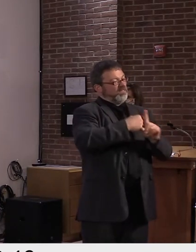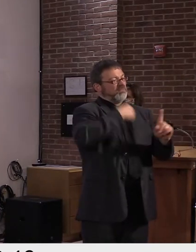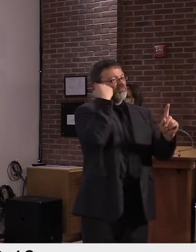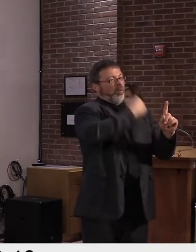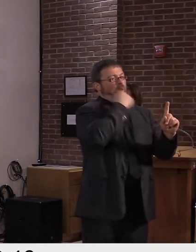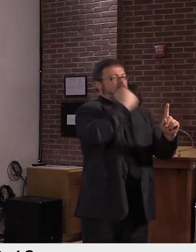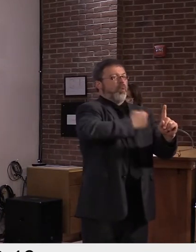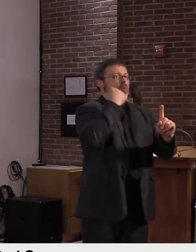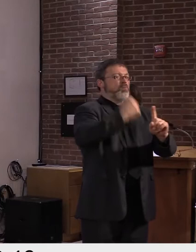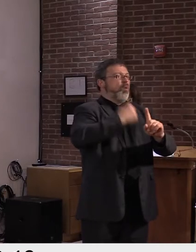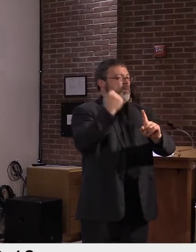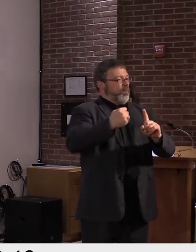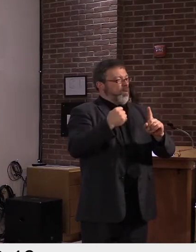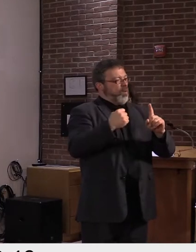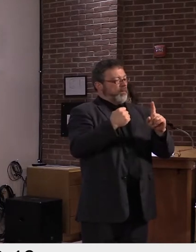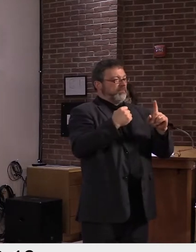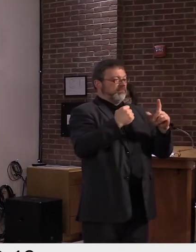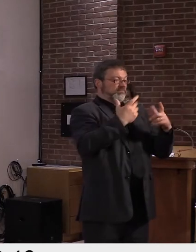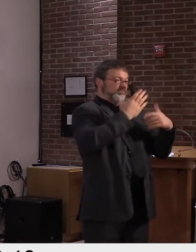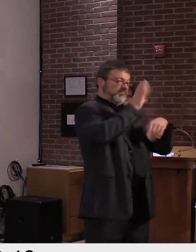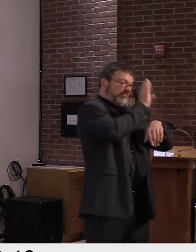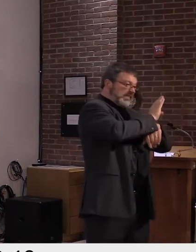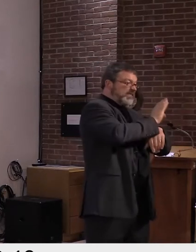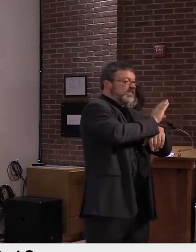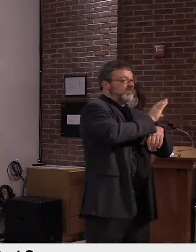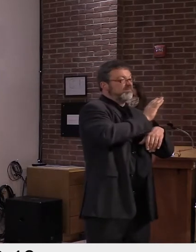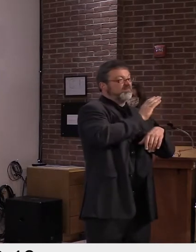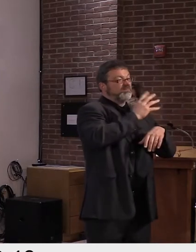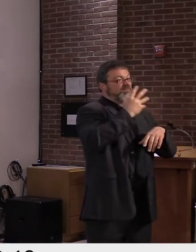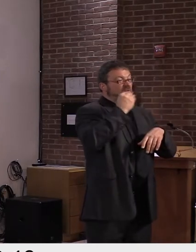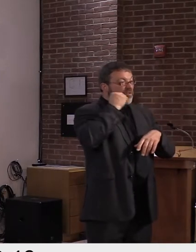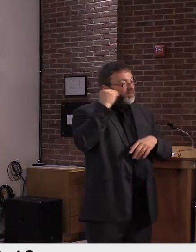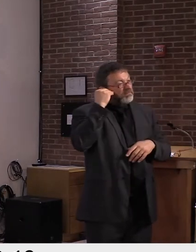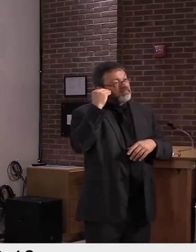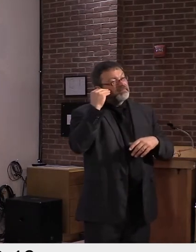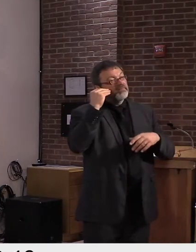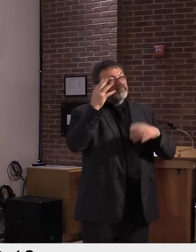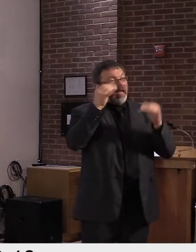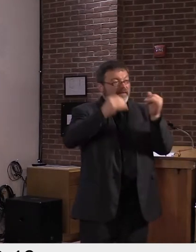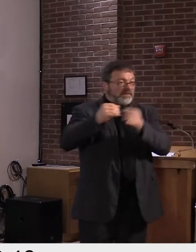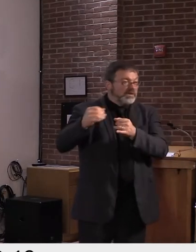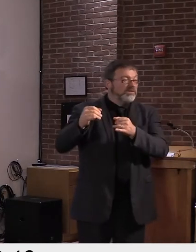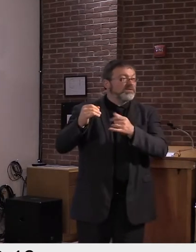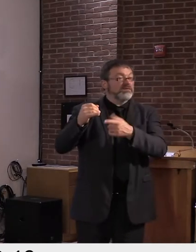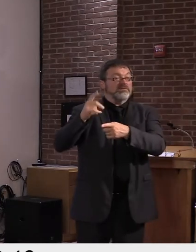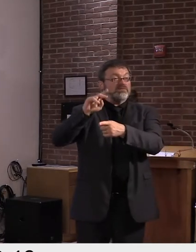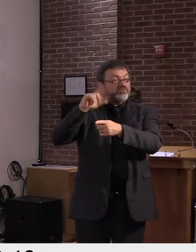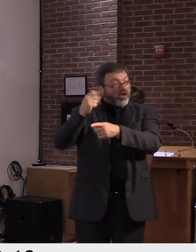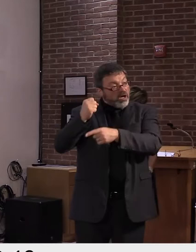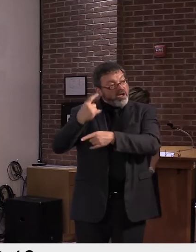just reflects the challenges that everyone, no matter what their own personal circumstances, is going through.